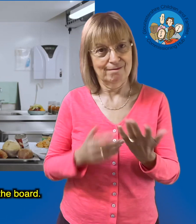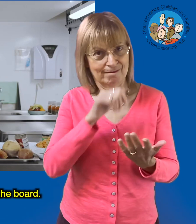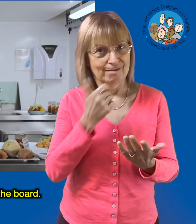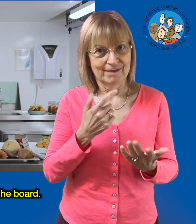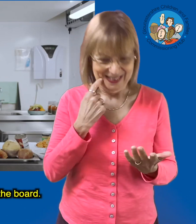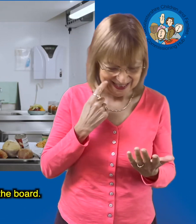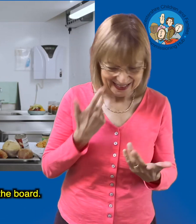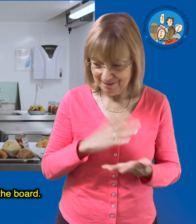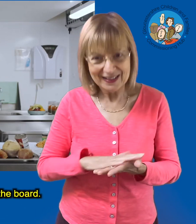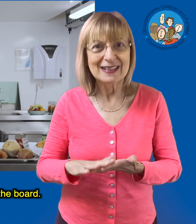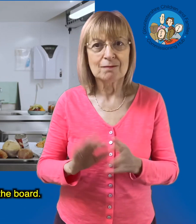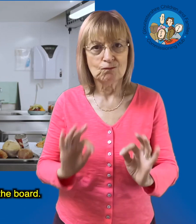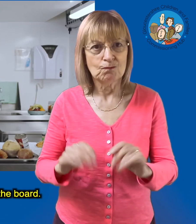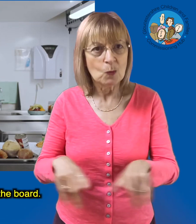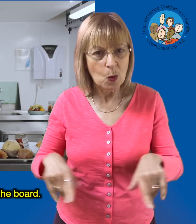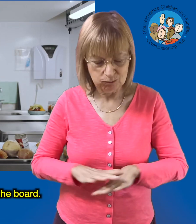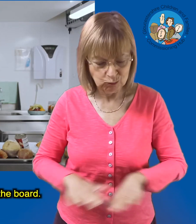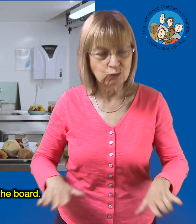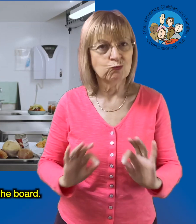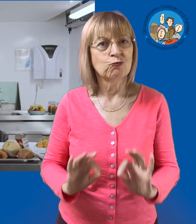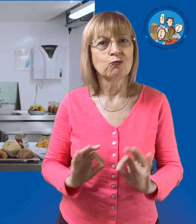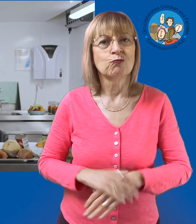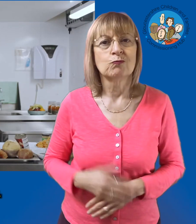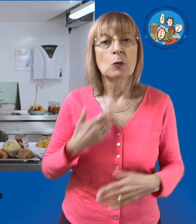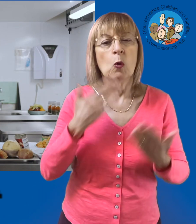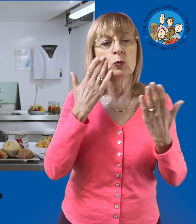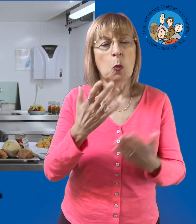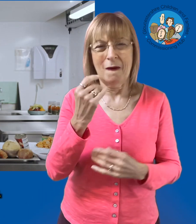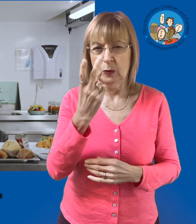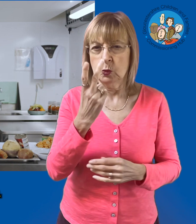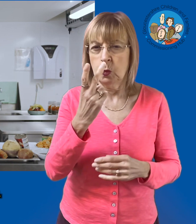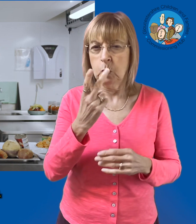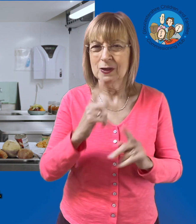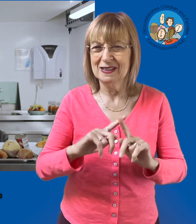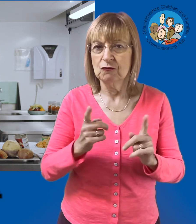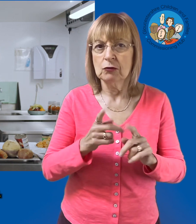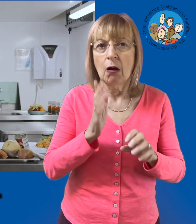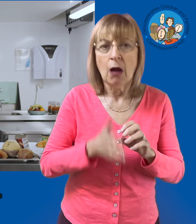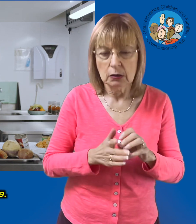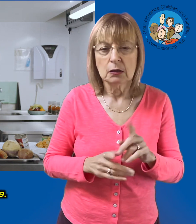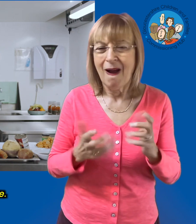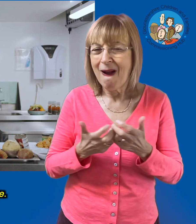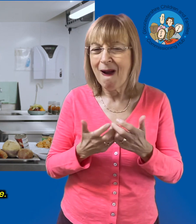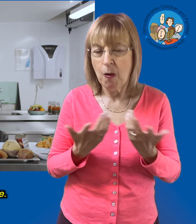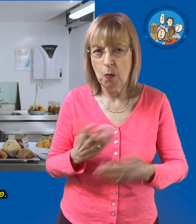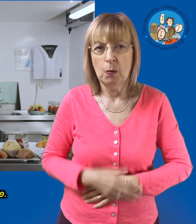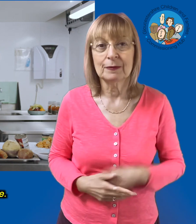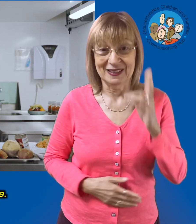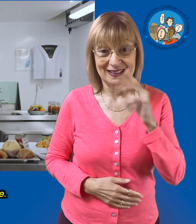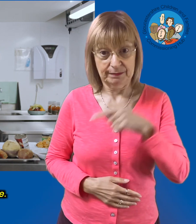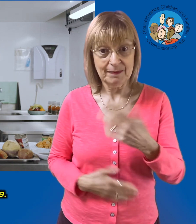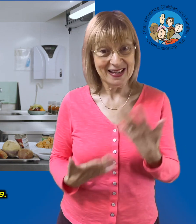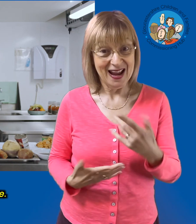It's nice and clean and tidy then for us to cut onto the board. So I'm going to show you two cuts. One's the claw,